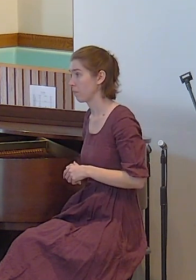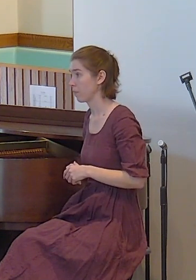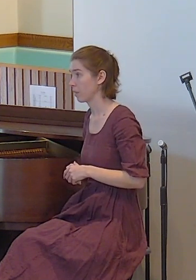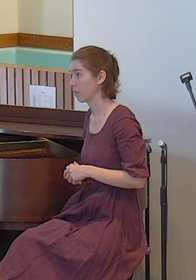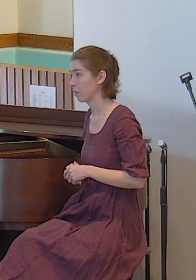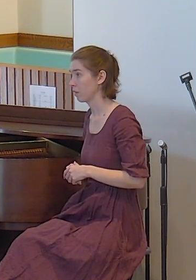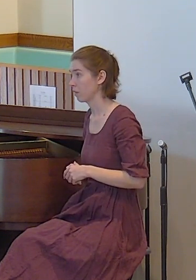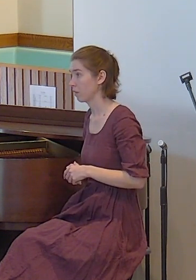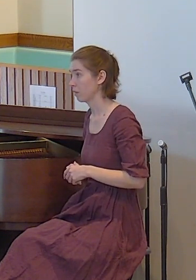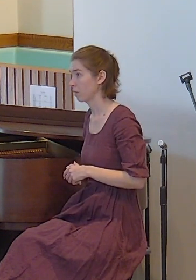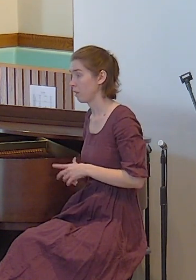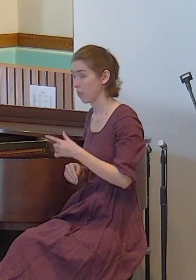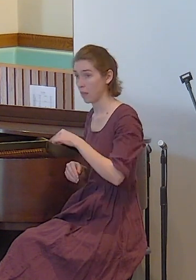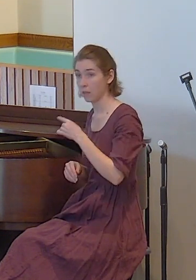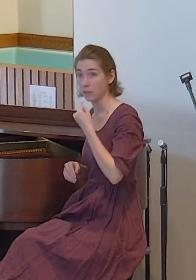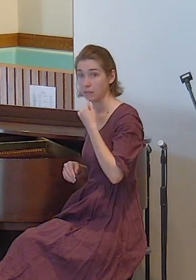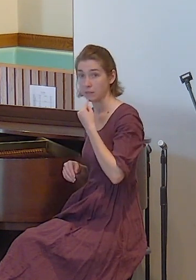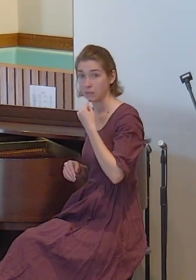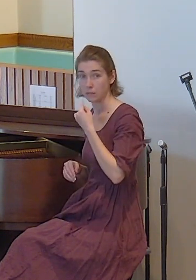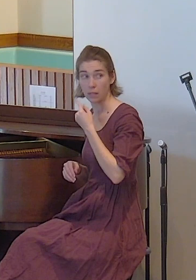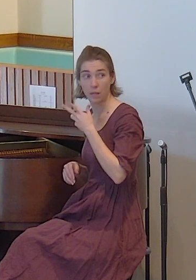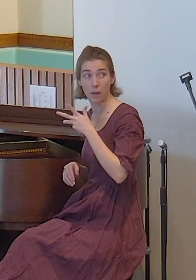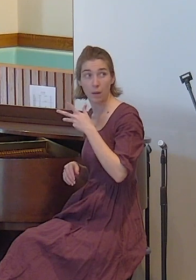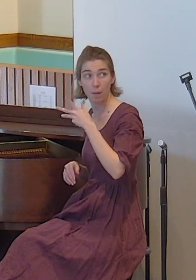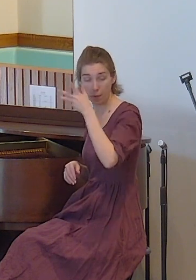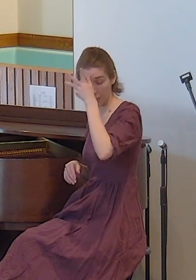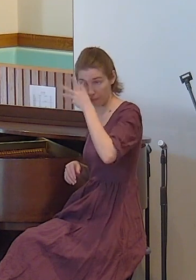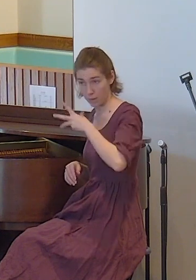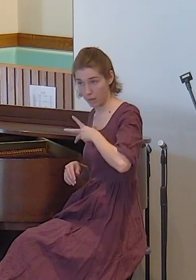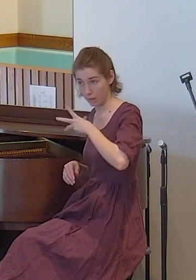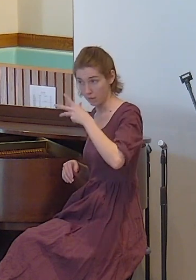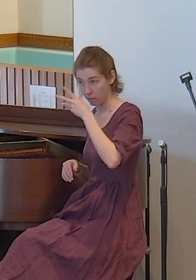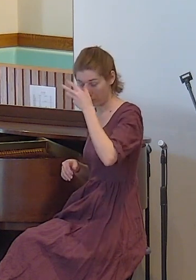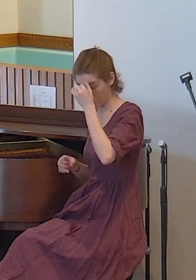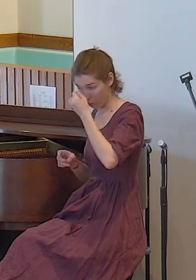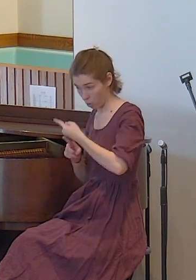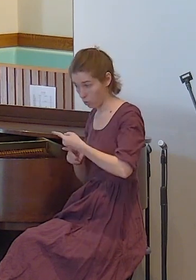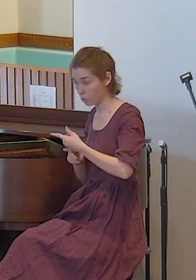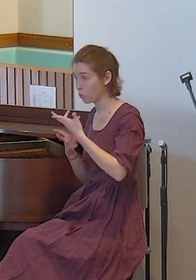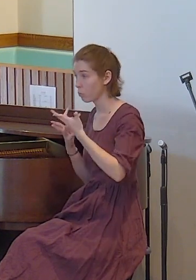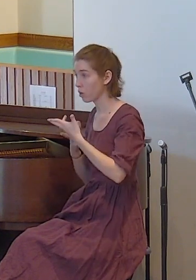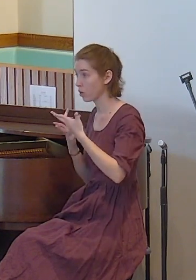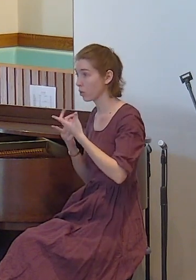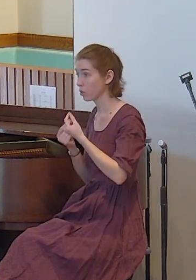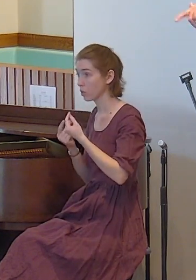said, men, brethren,